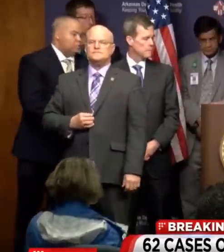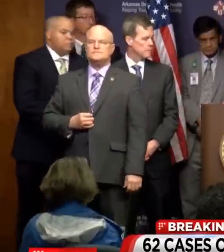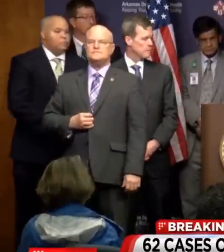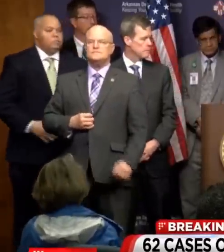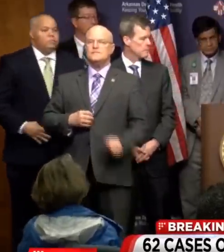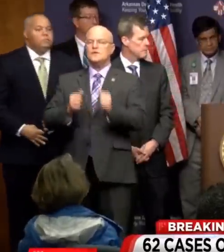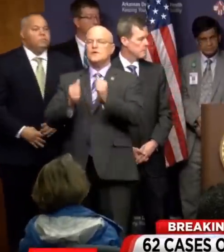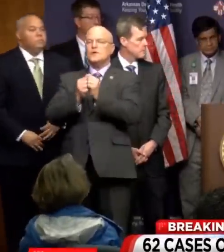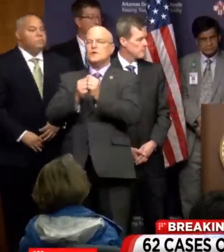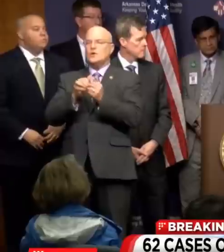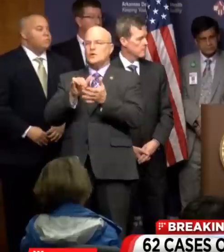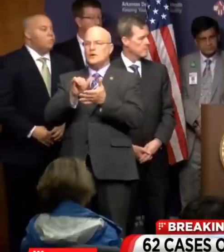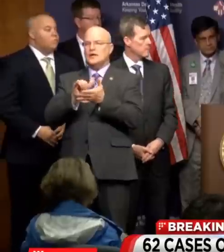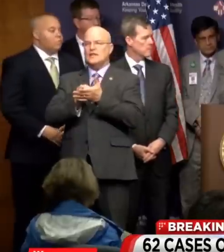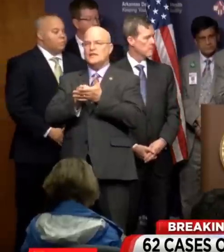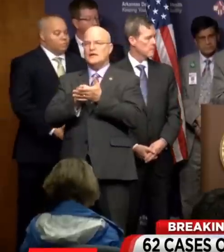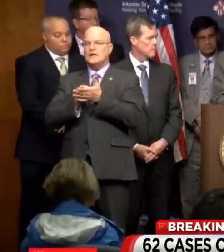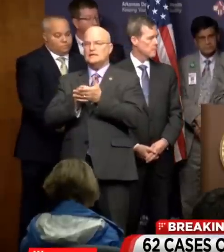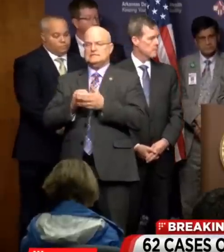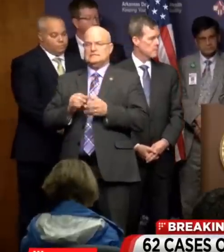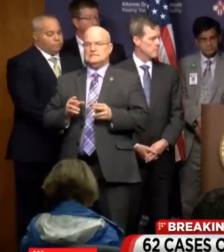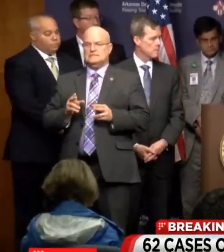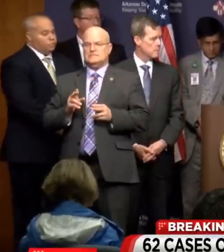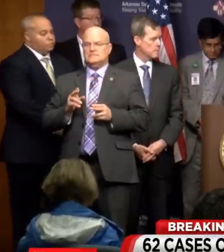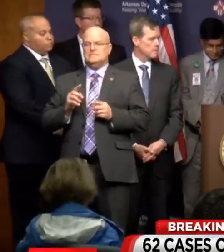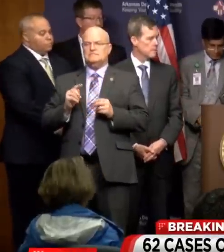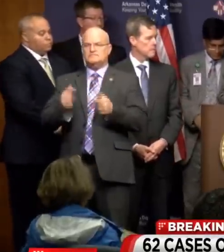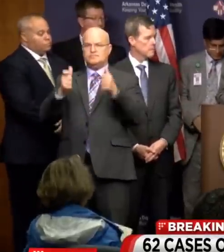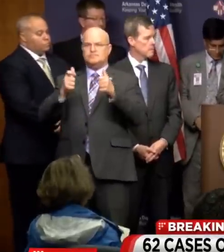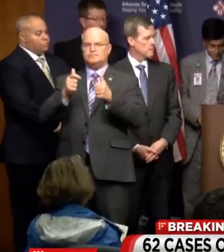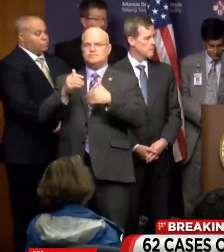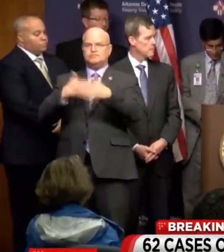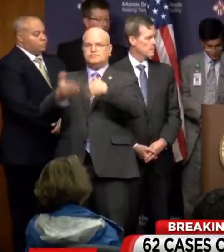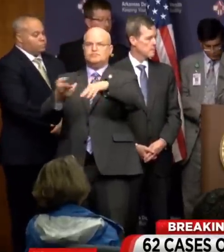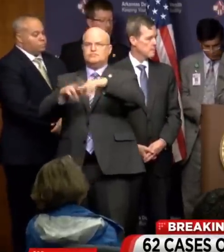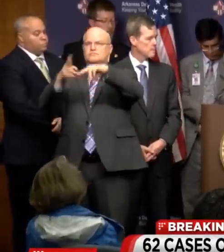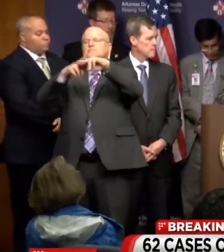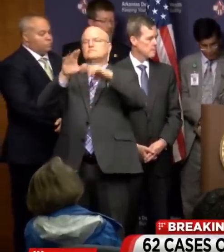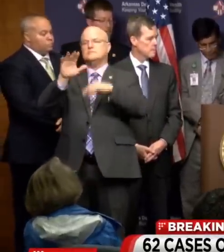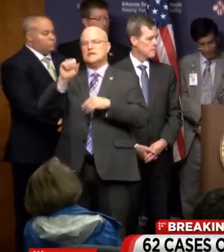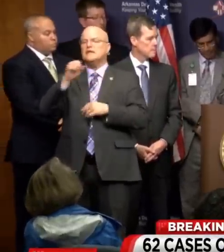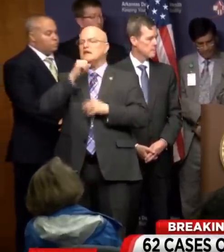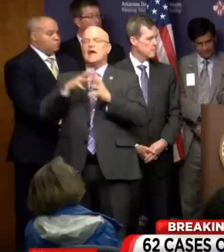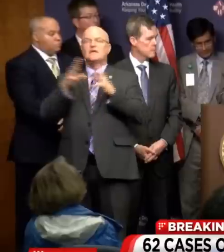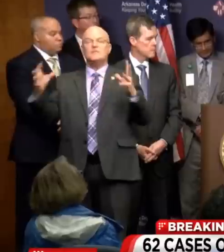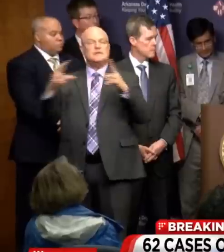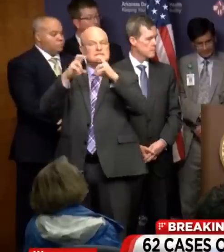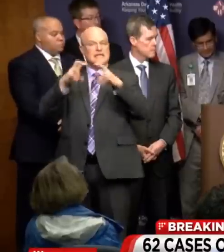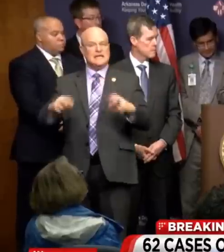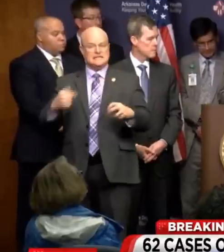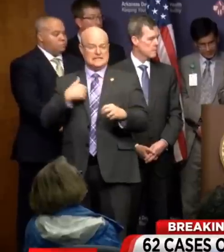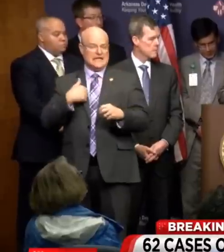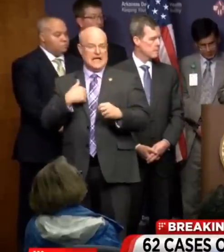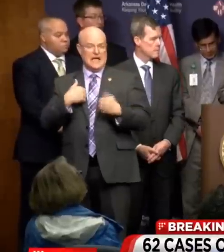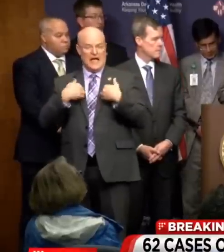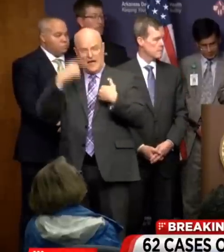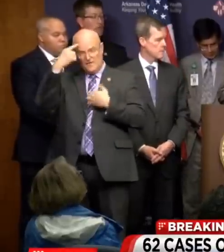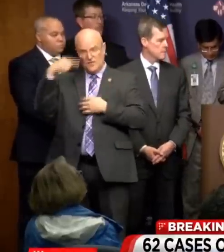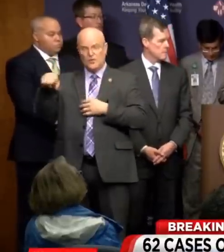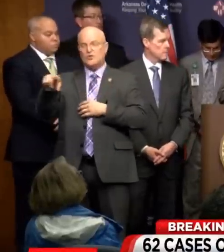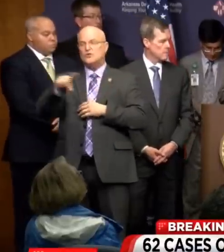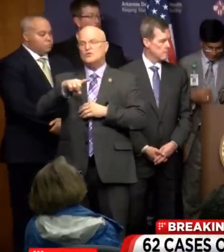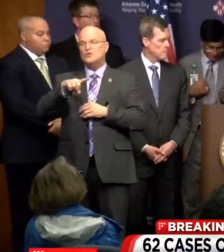Again, with the rapid increase in cases, I don't have as much analysis as I'll have for